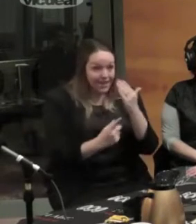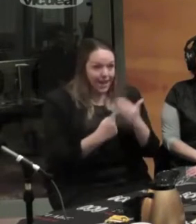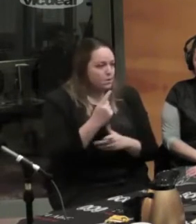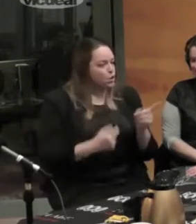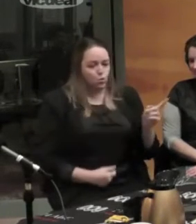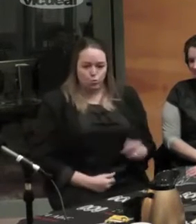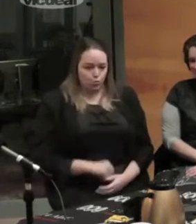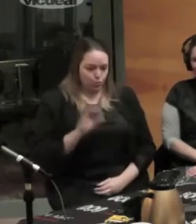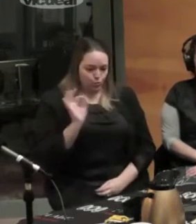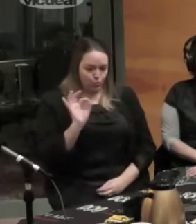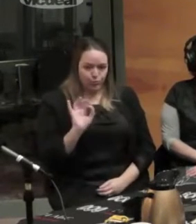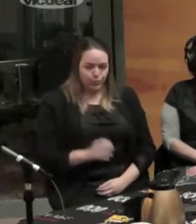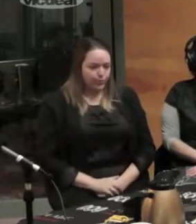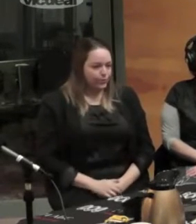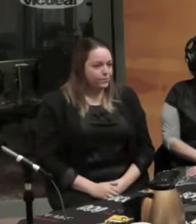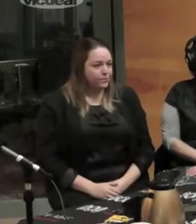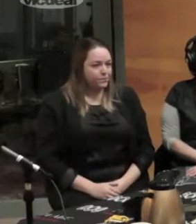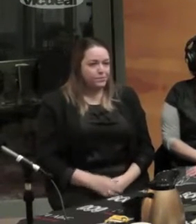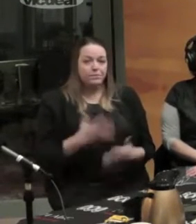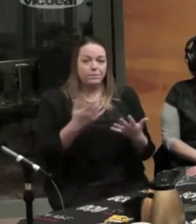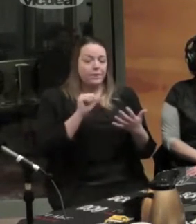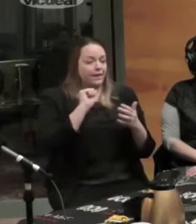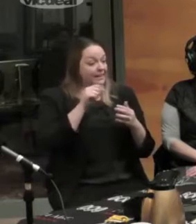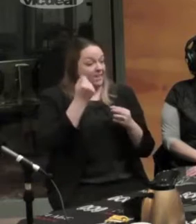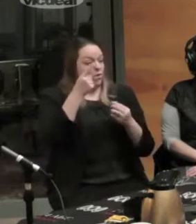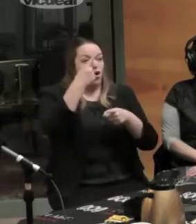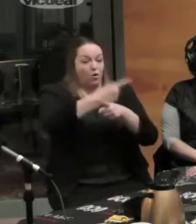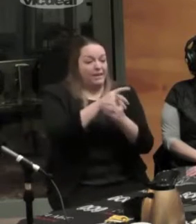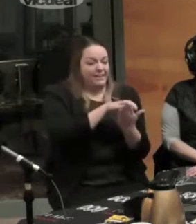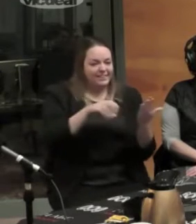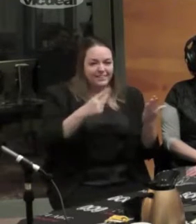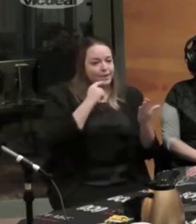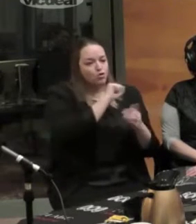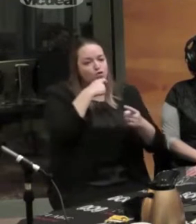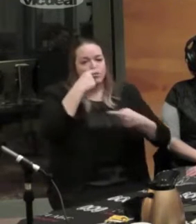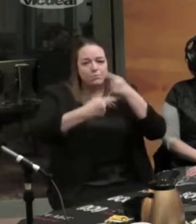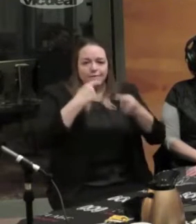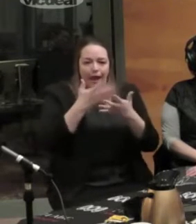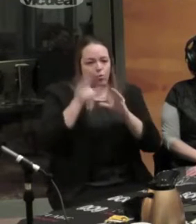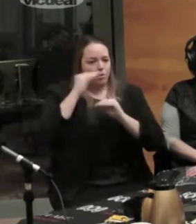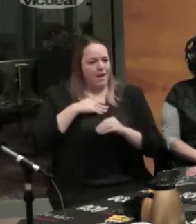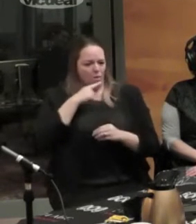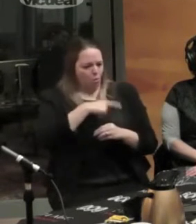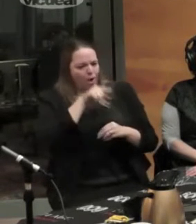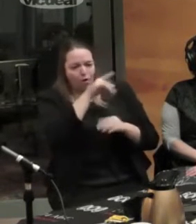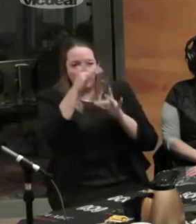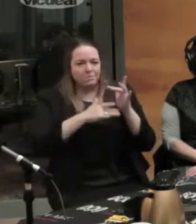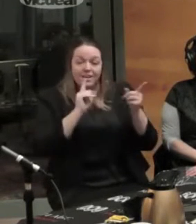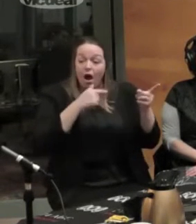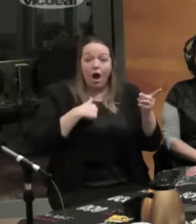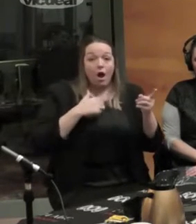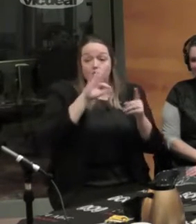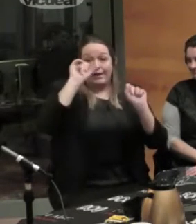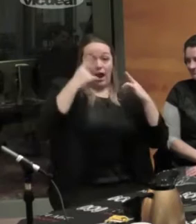description is just how I taught my son. Why would you bother with a website? Because I don't understand life. Websites are